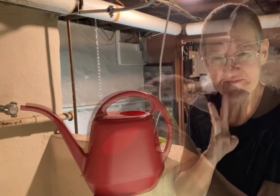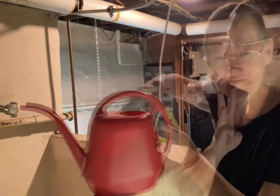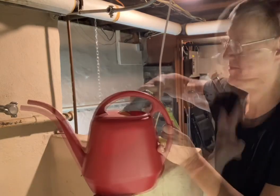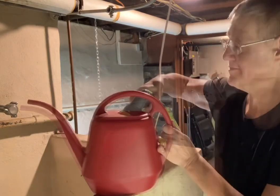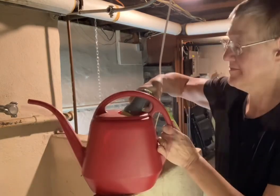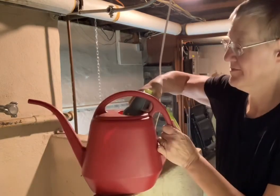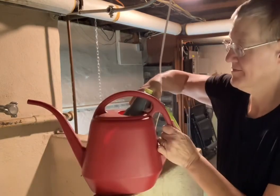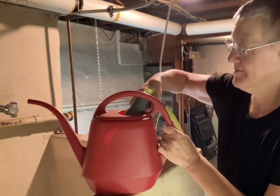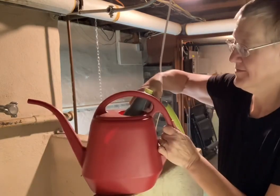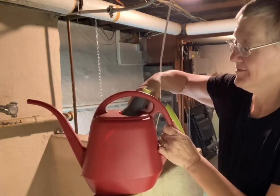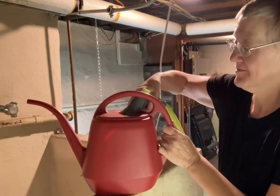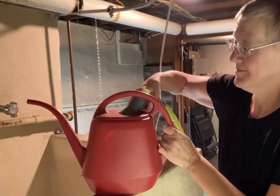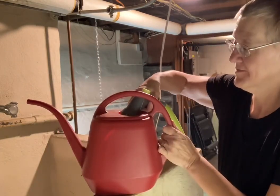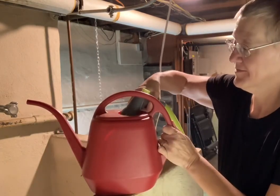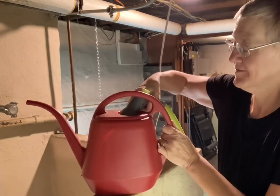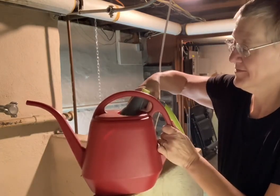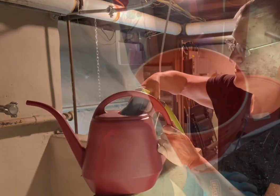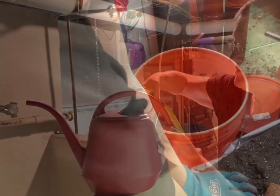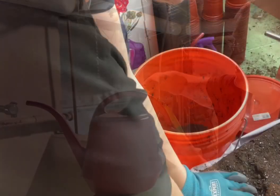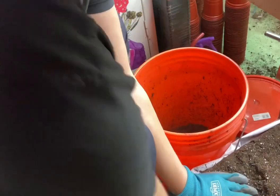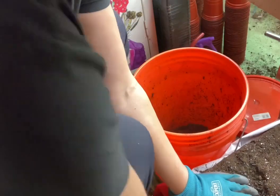some soil, so we need some water.